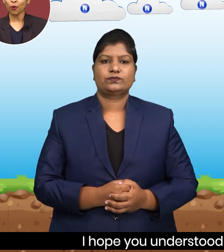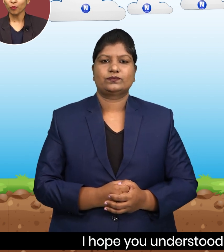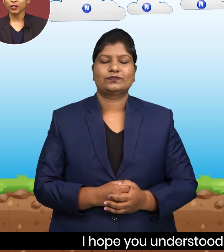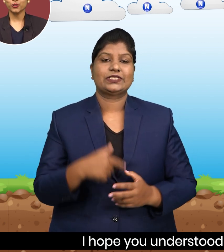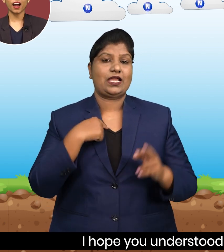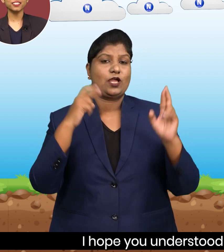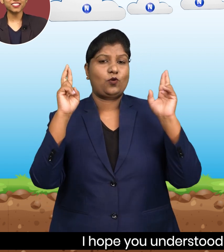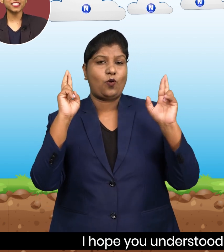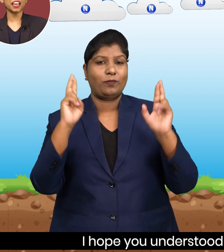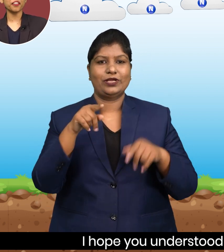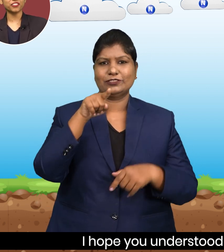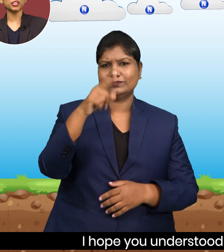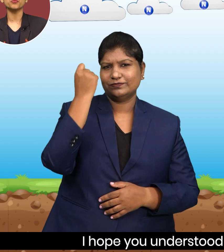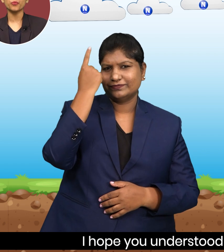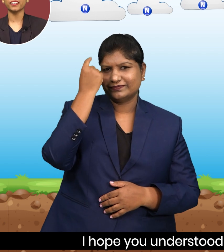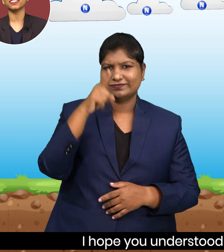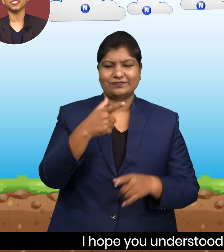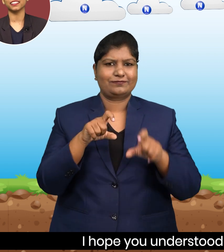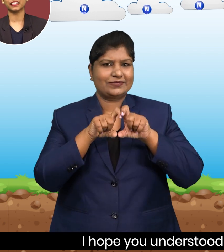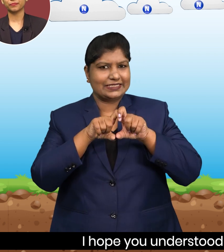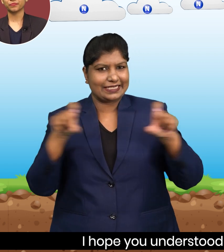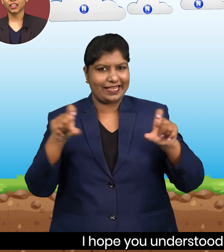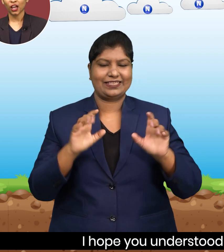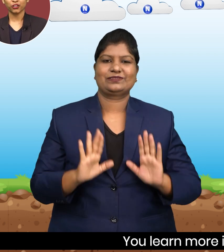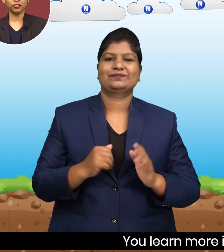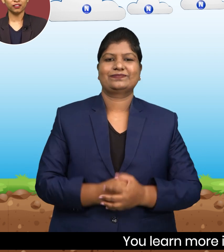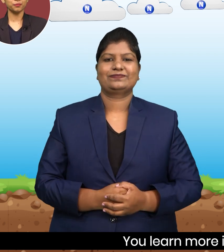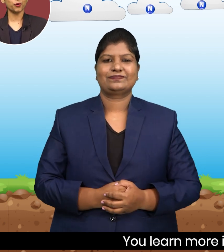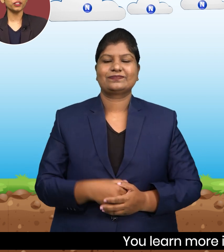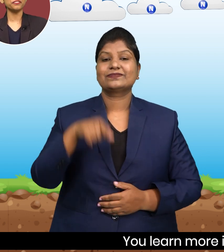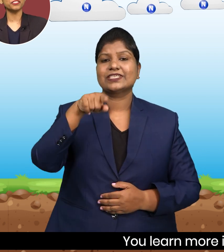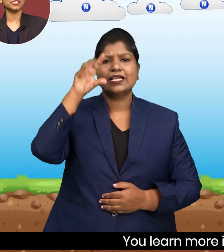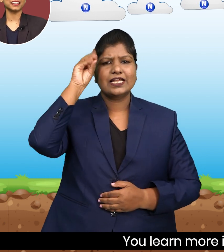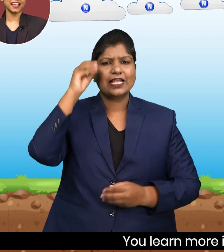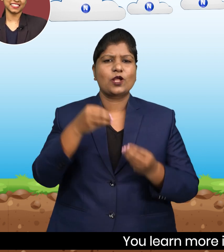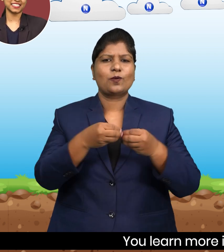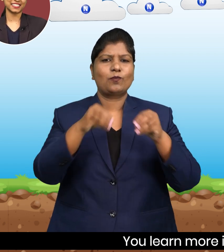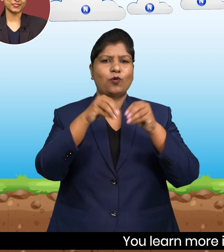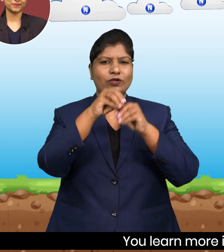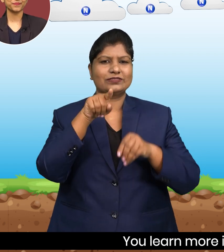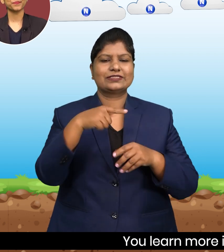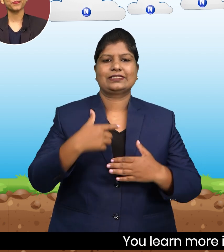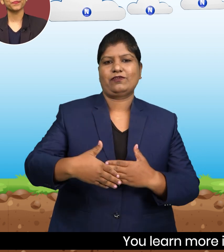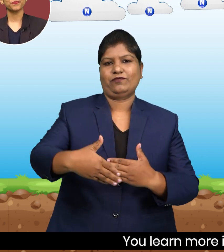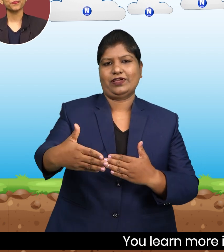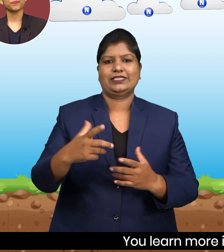I hope you understood everything very clearly. You'll learn more in further classes.